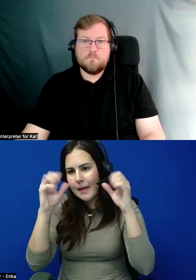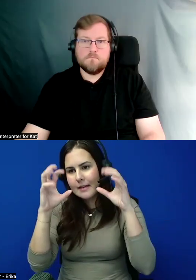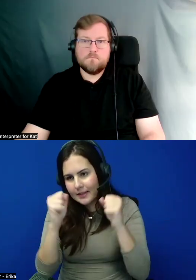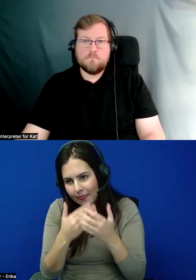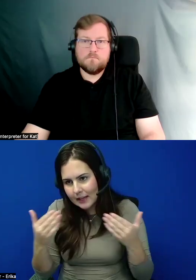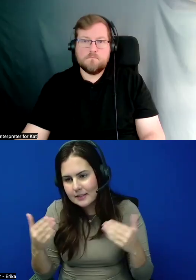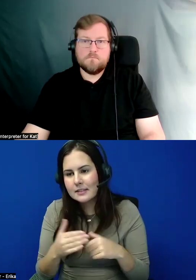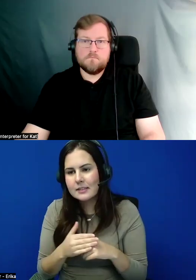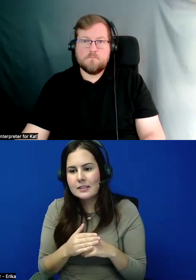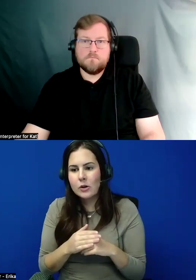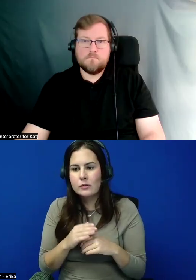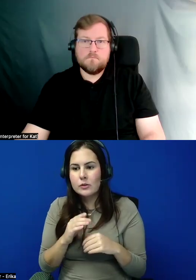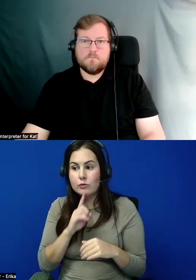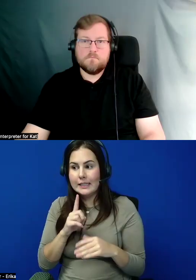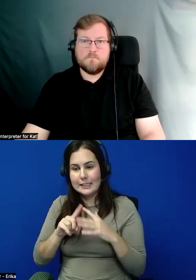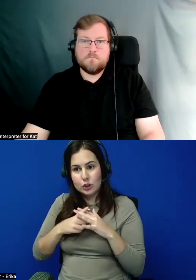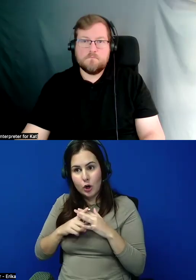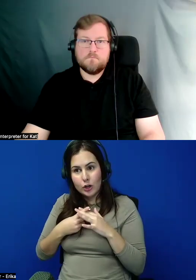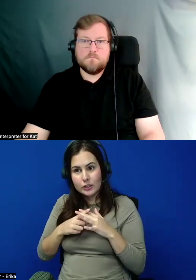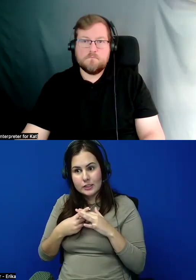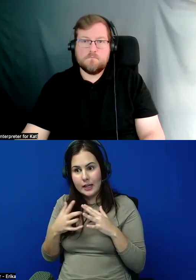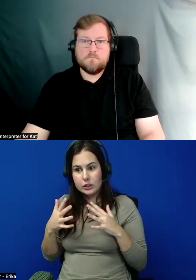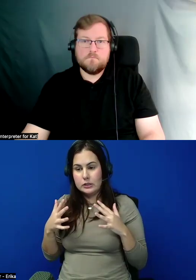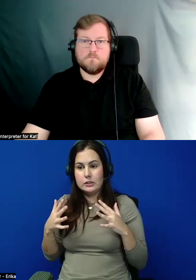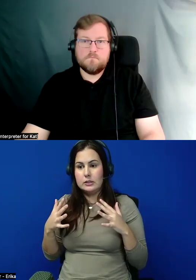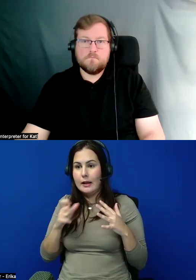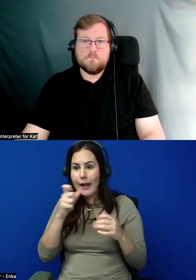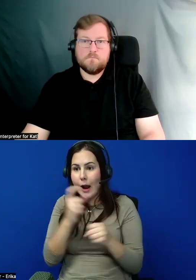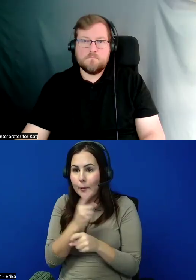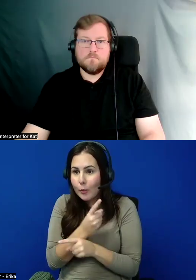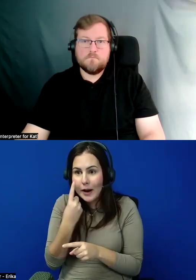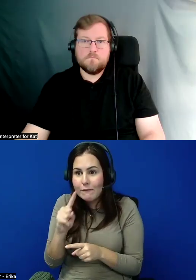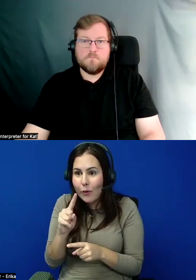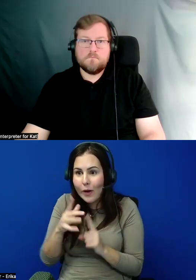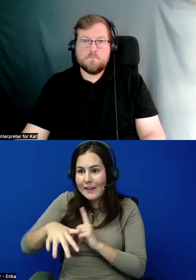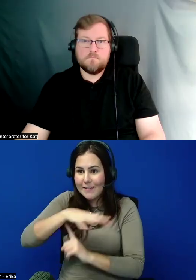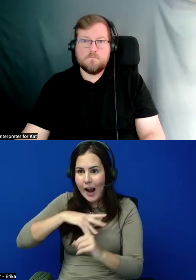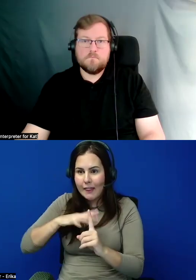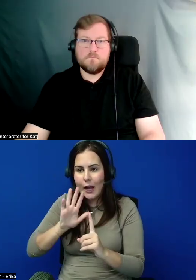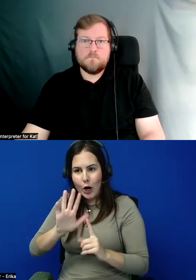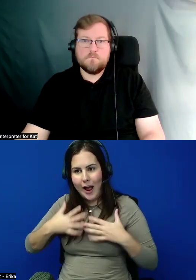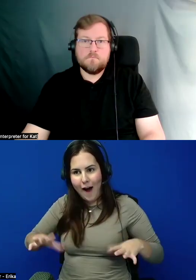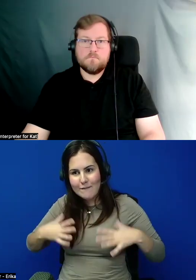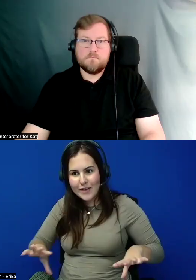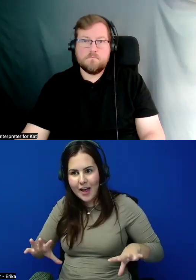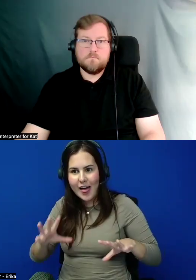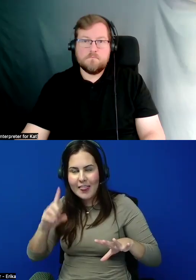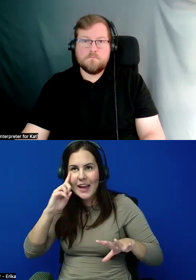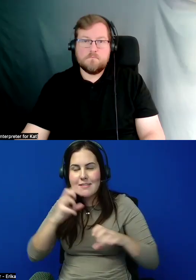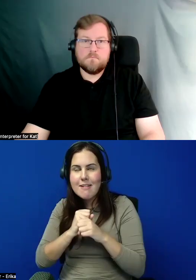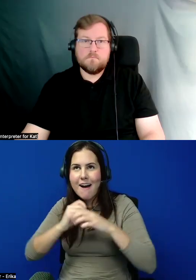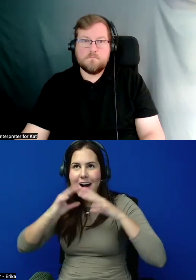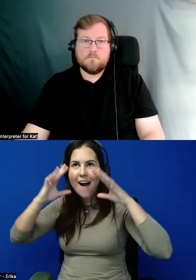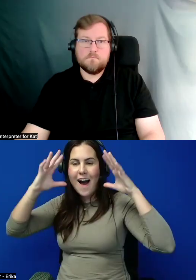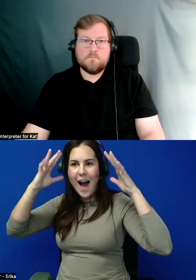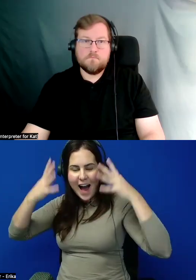like we start her off being totally inappropriate for the environment, right? Like she comes dressed with this romantic vision of what she thinks a jungle